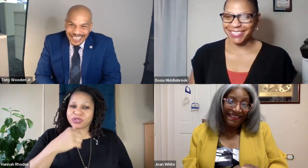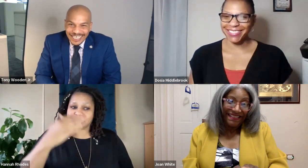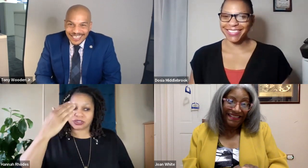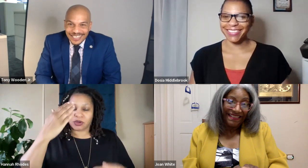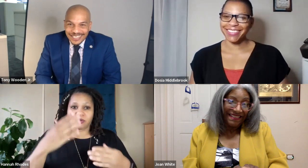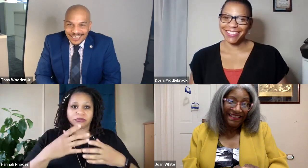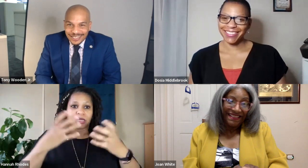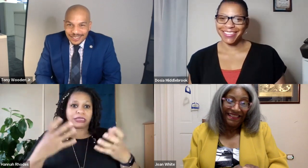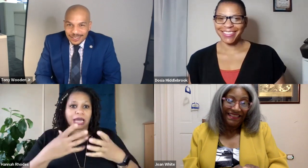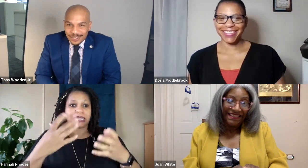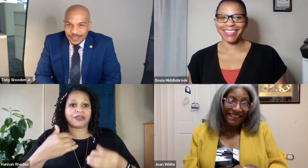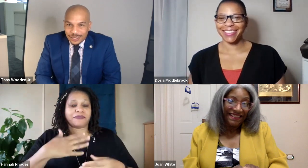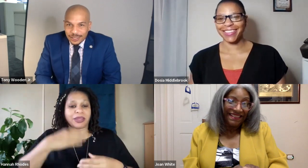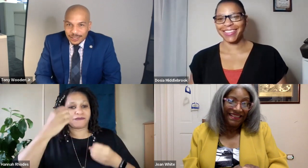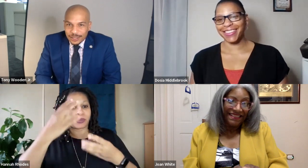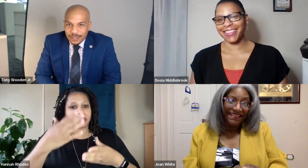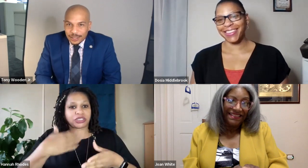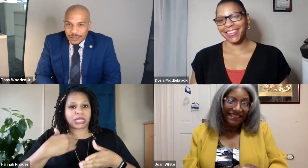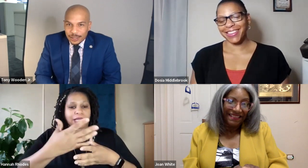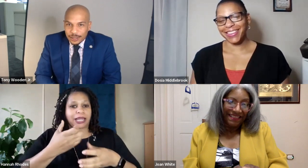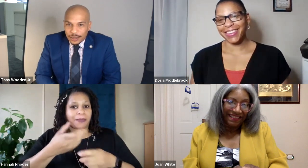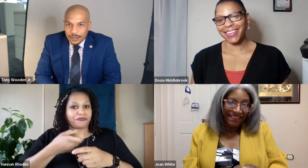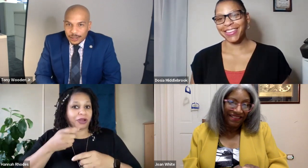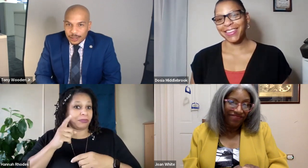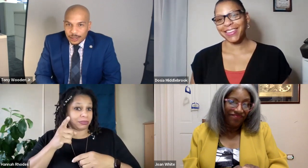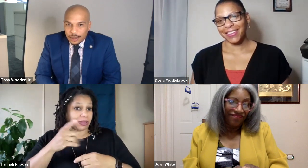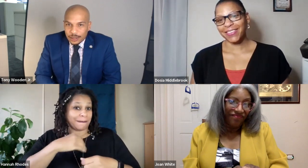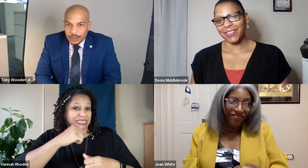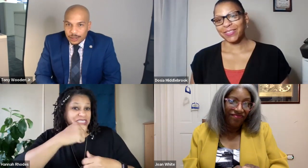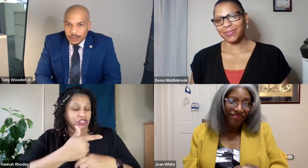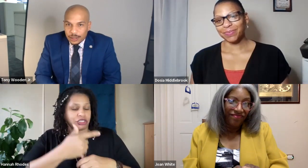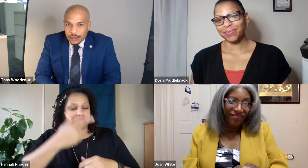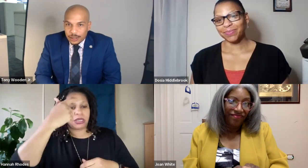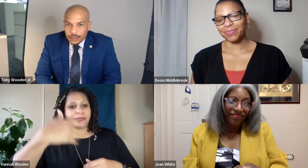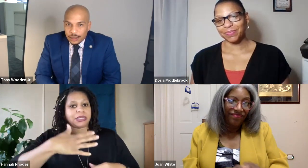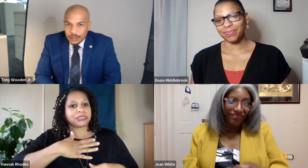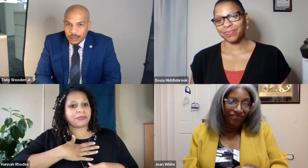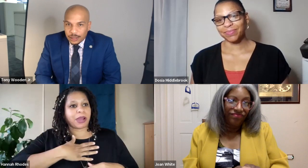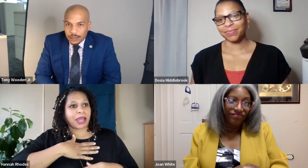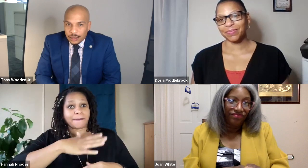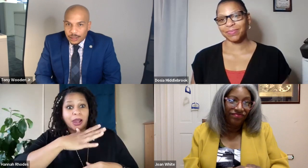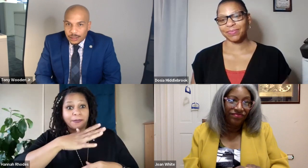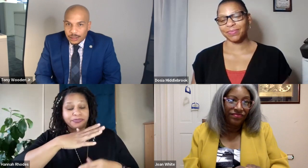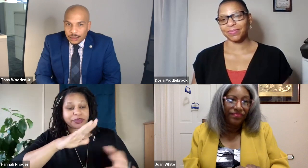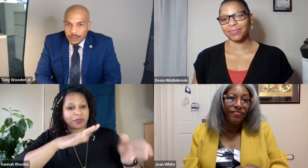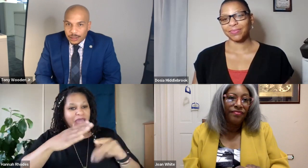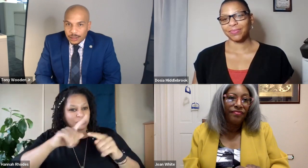Yeah, I'm happy. Just one. I do know that there was a lot of the information that I got was really from my sister and